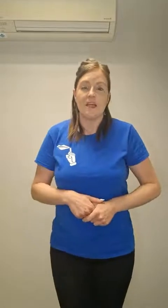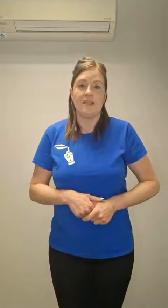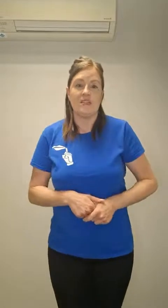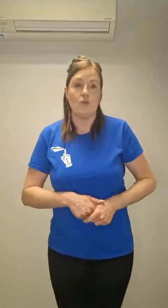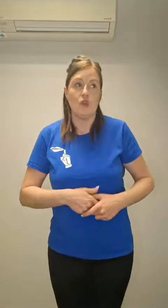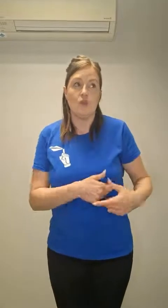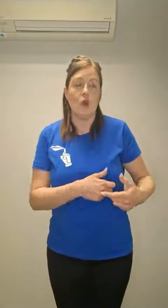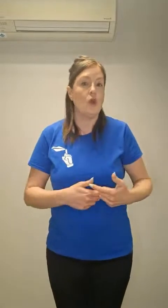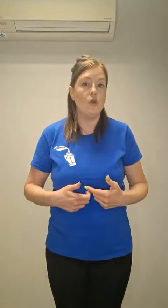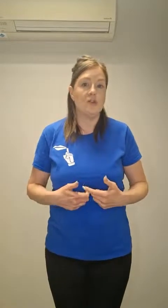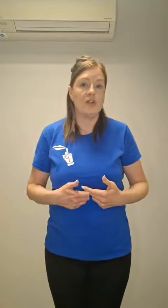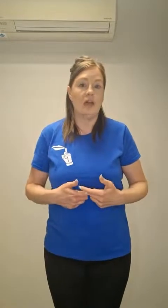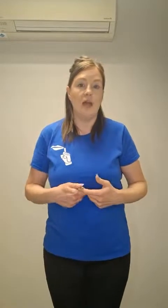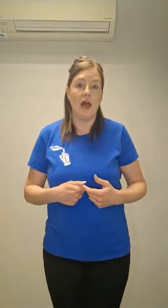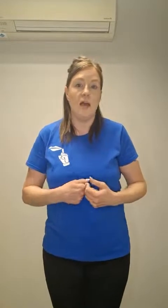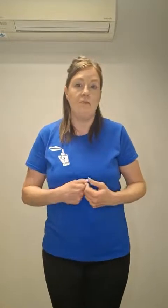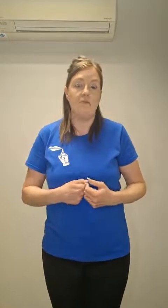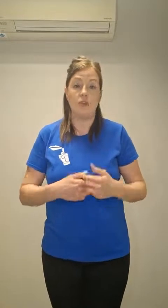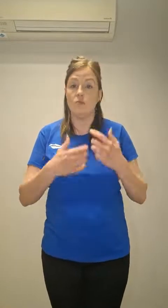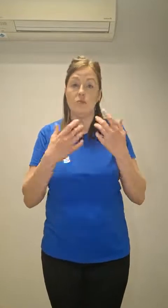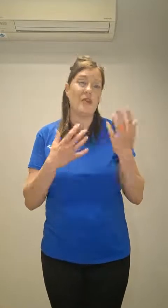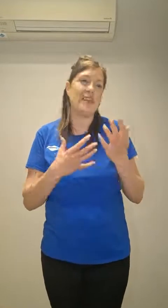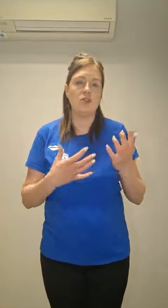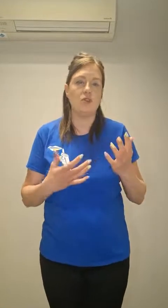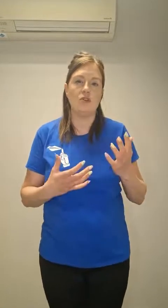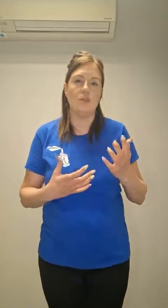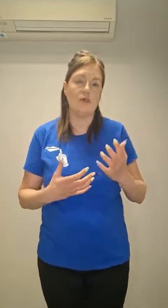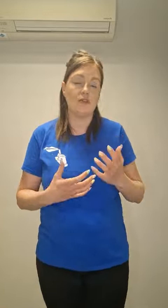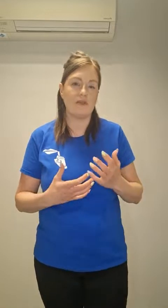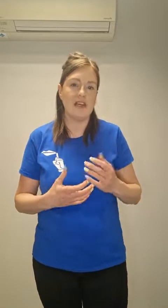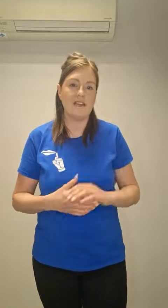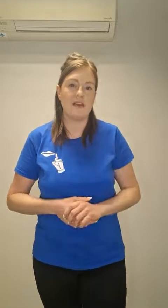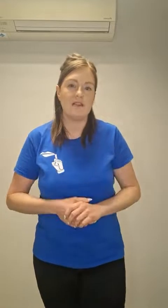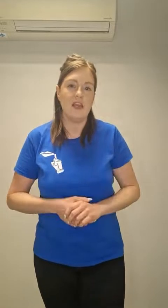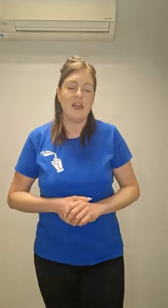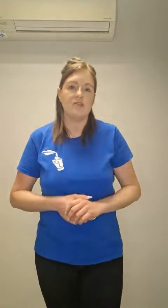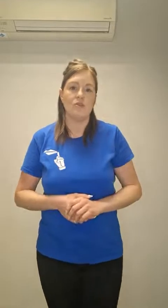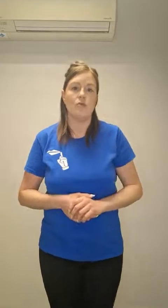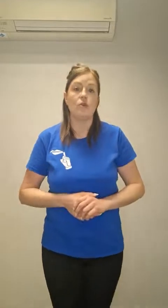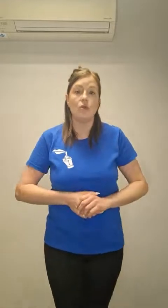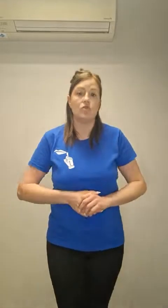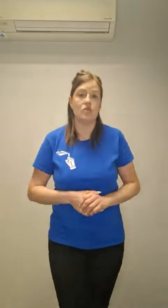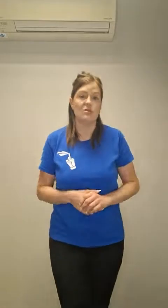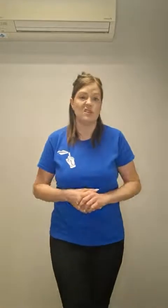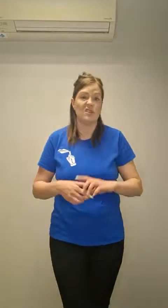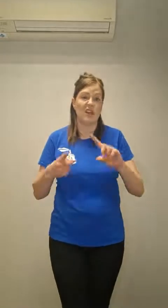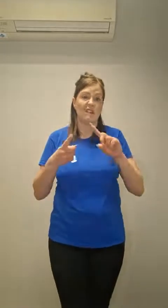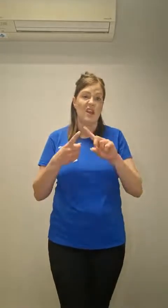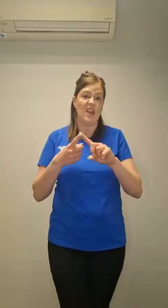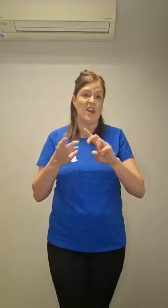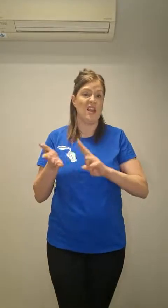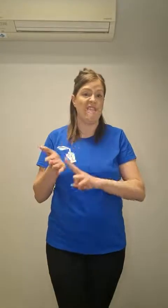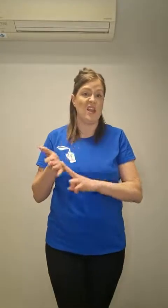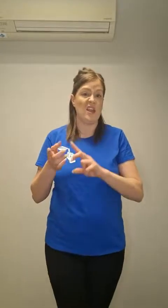So you could, we say to use no more than 3 letters. So you could use the sign for E, B,